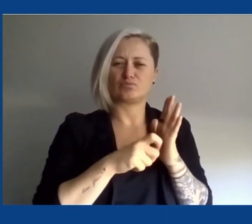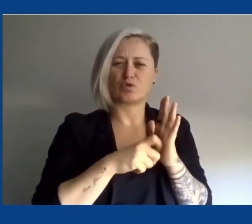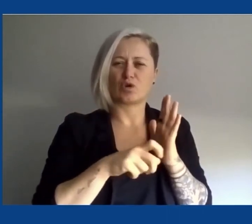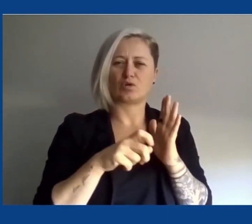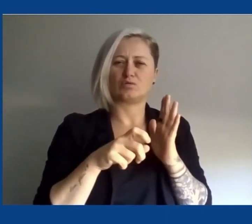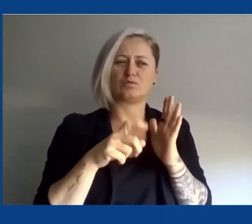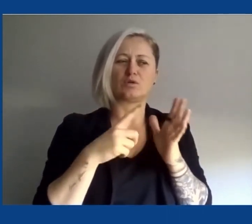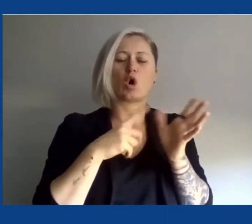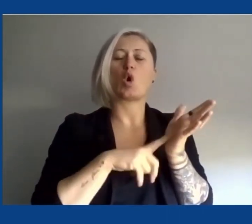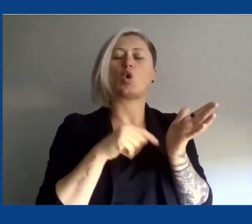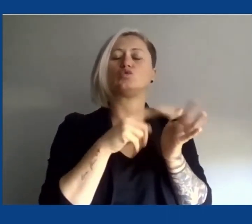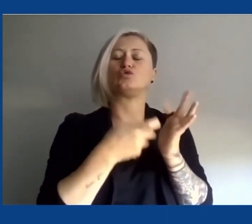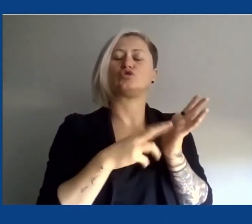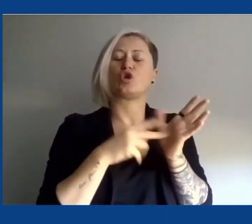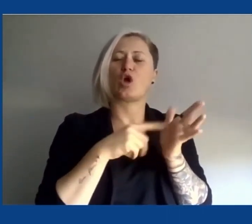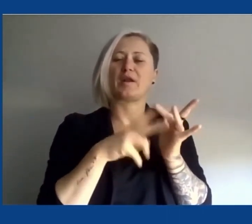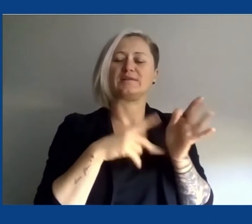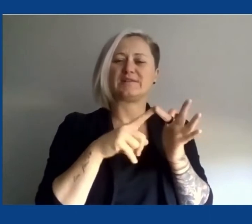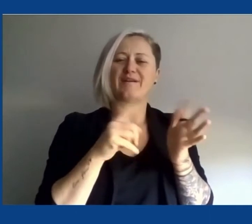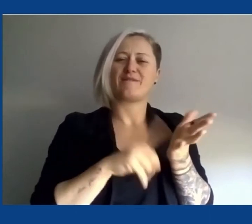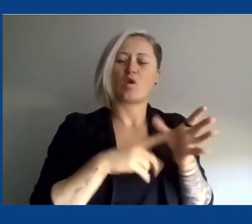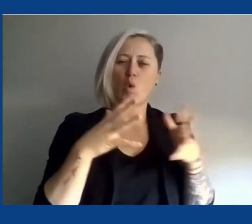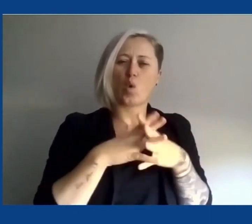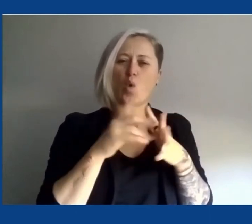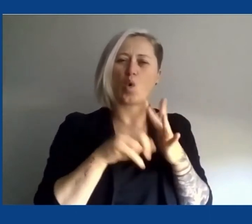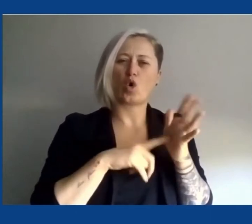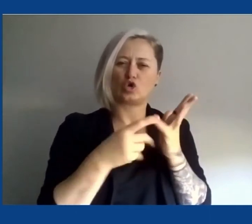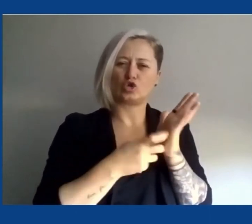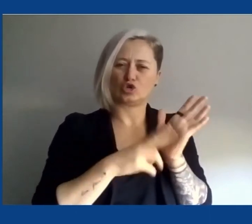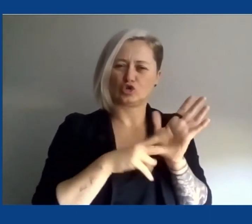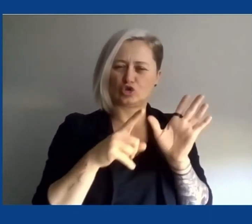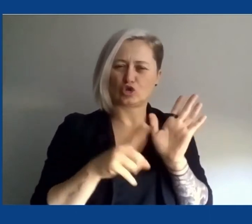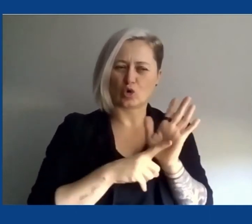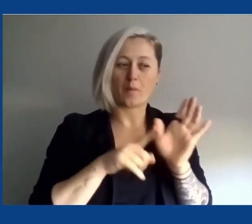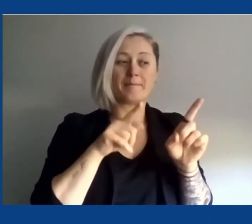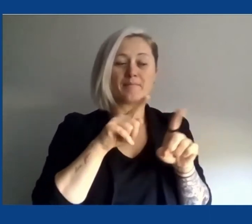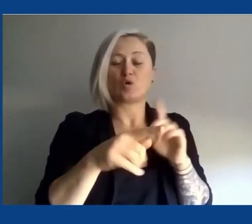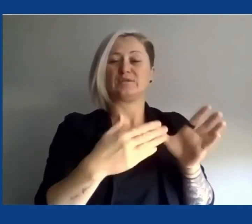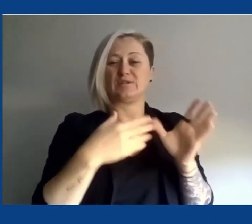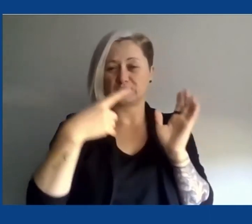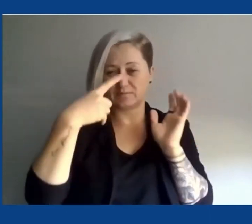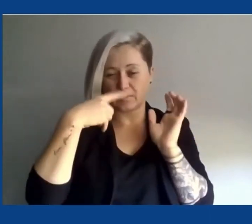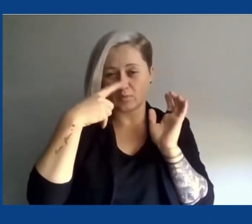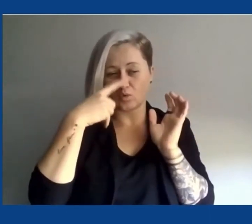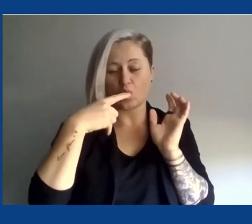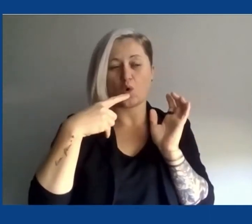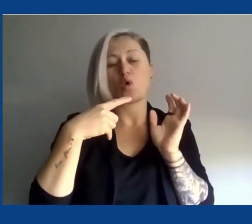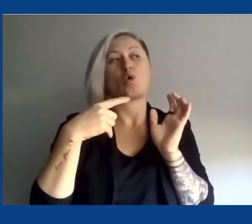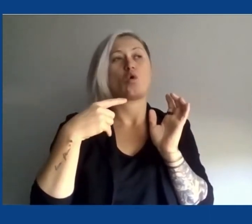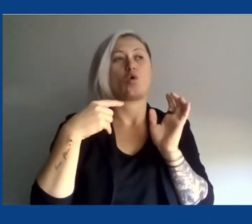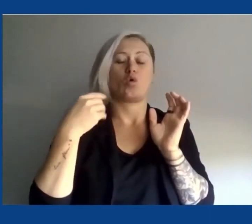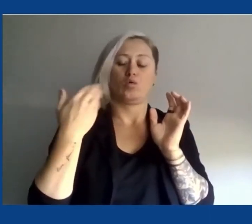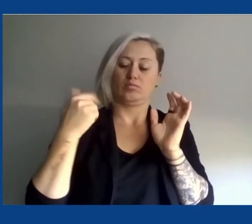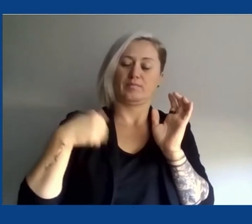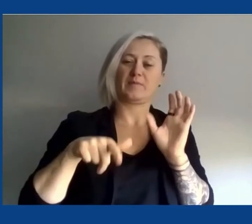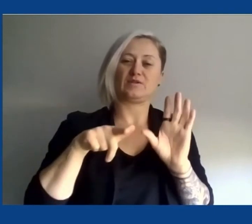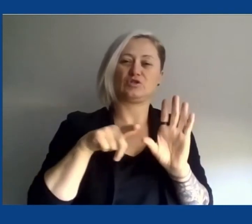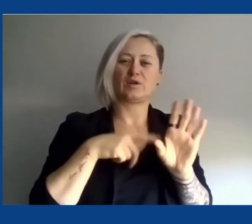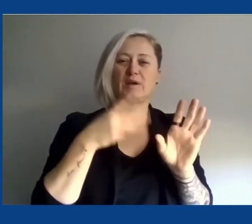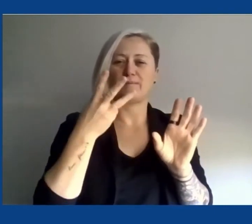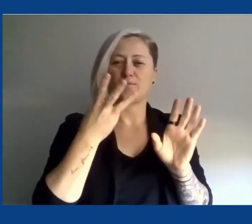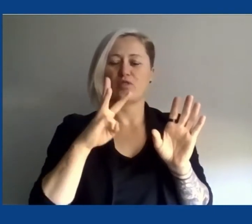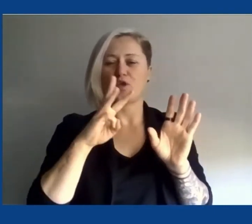Law Journal. As most Indigenous people know, April this year was the 30th anniversary of the tabling of the